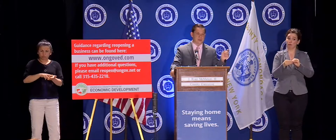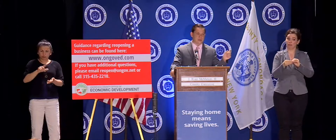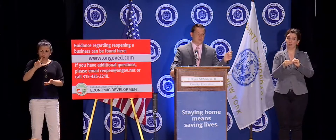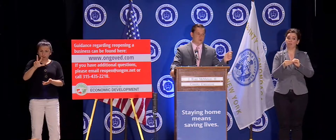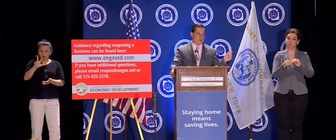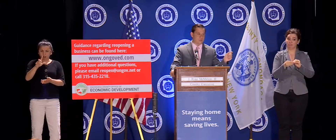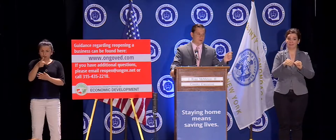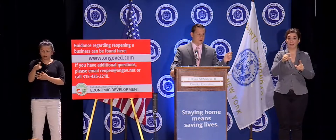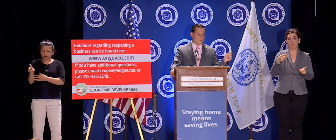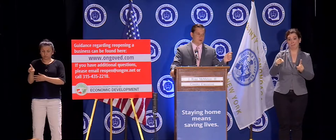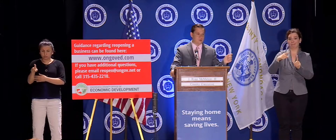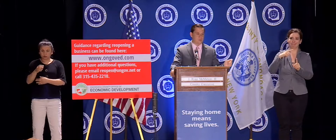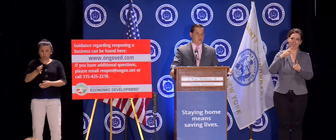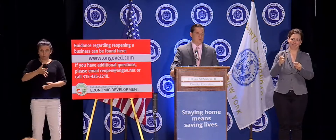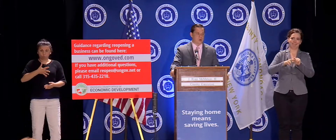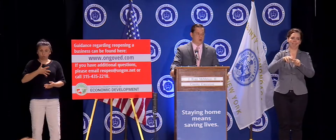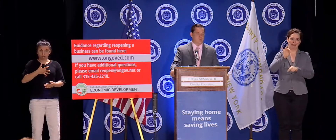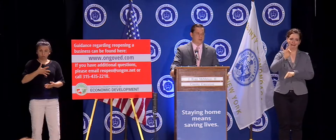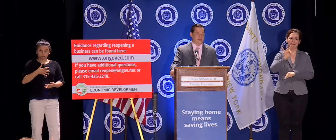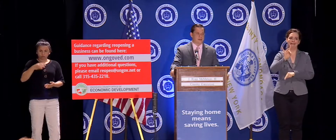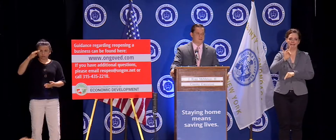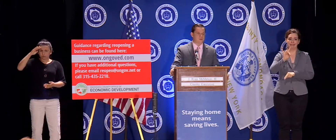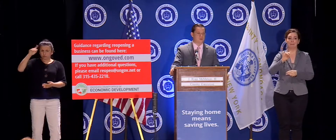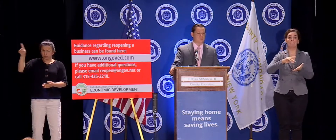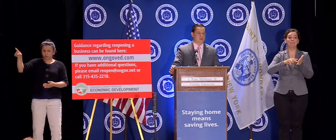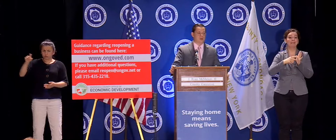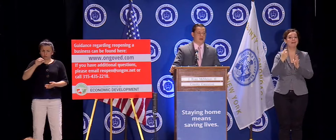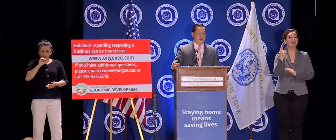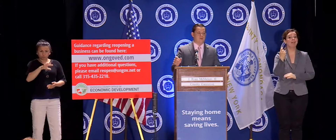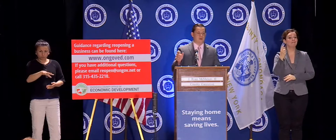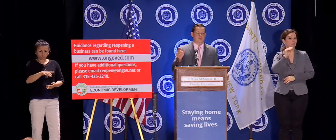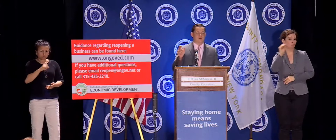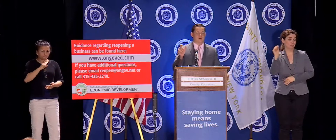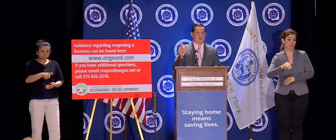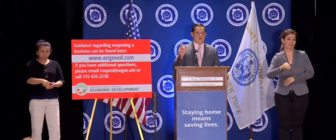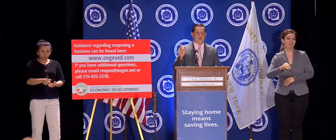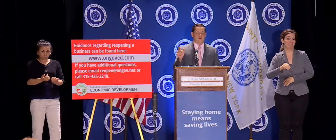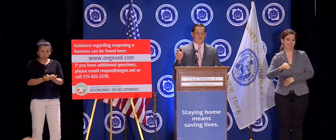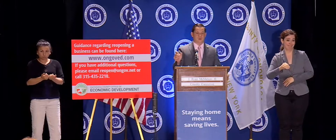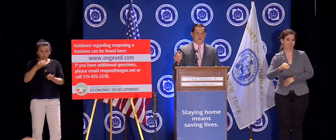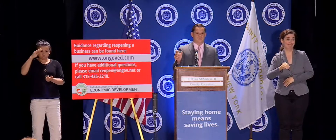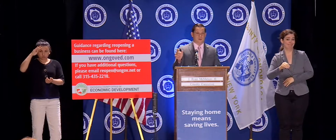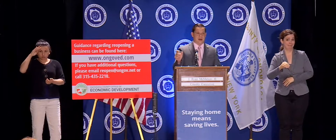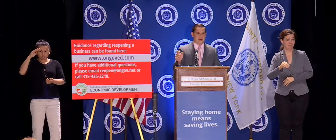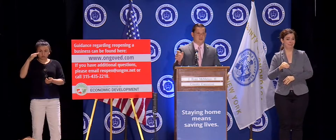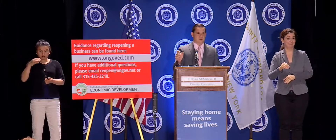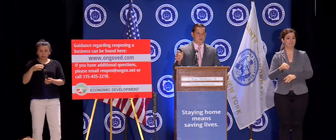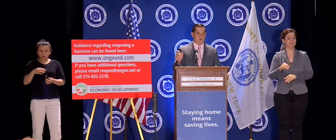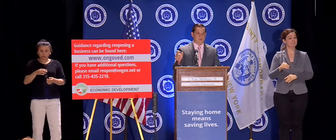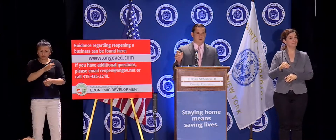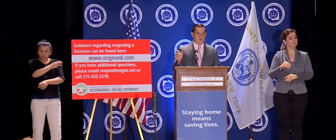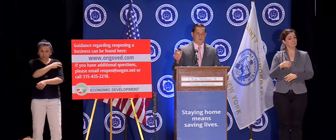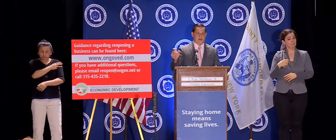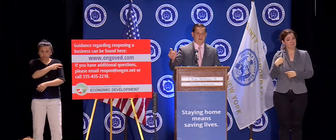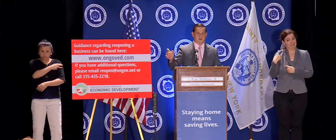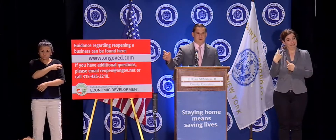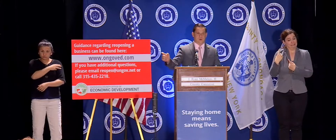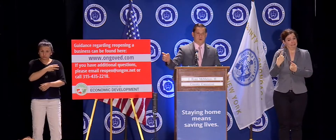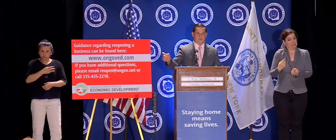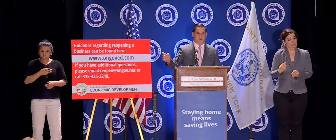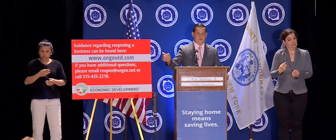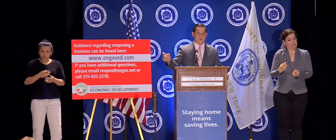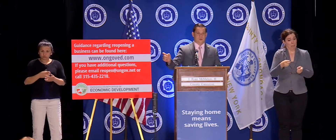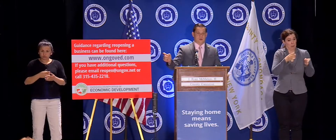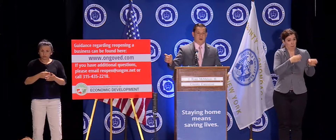new executive order by the governor related to having individuals from the hospital go back to